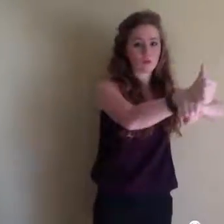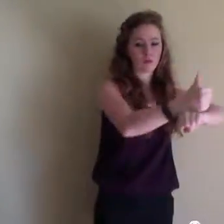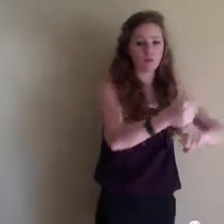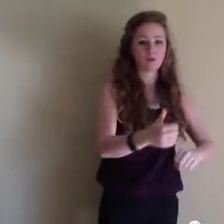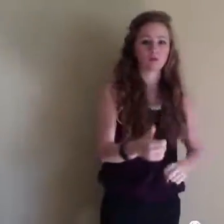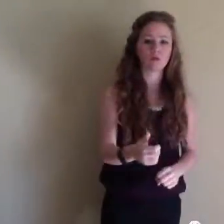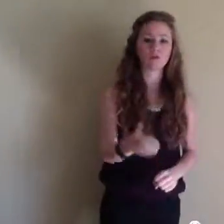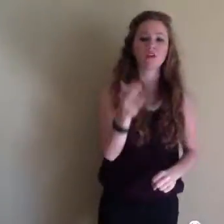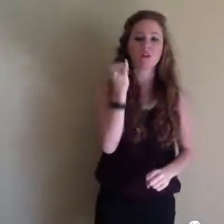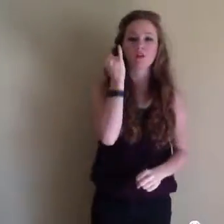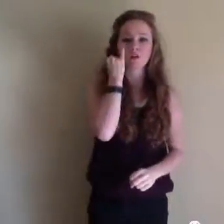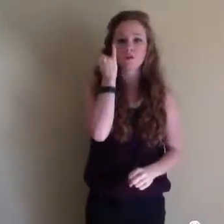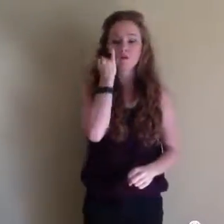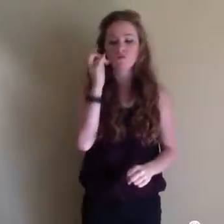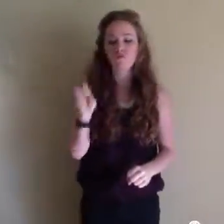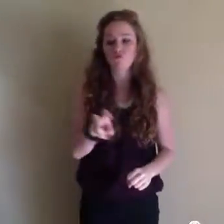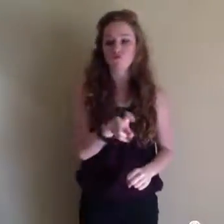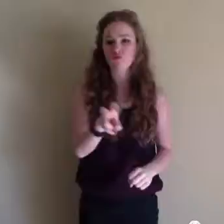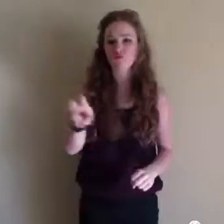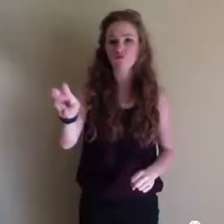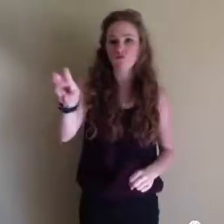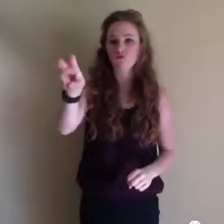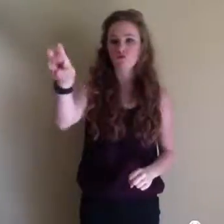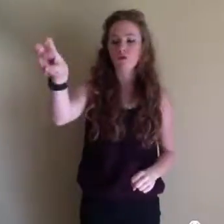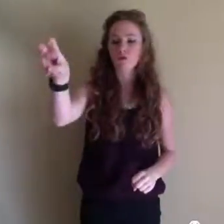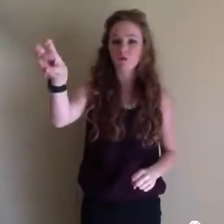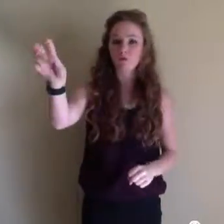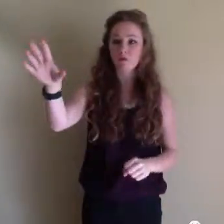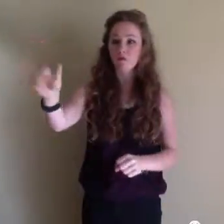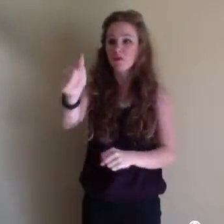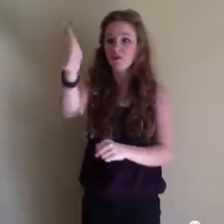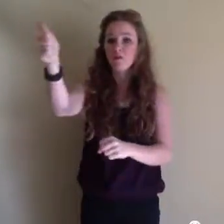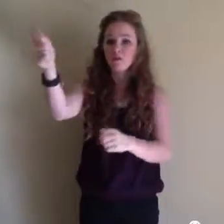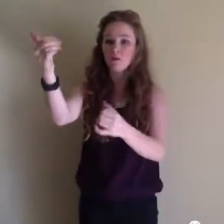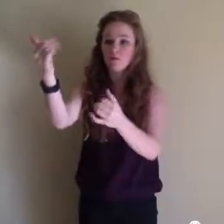one independent colony and another independent colony.